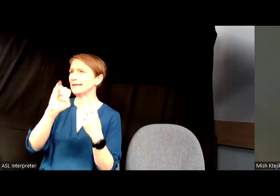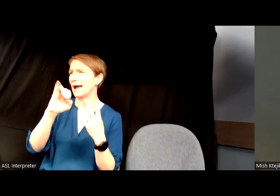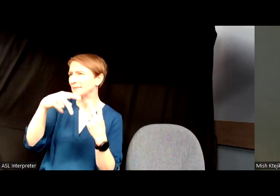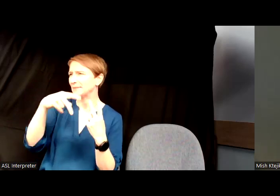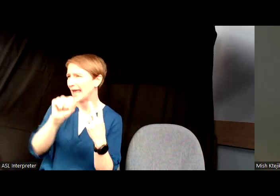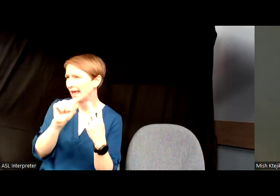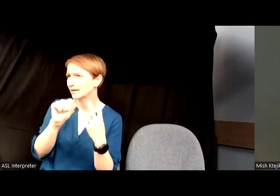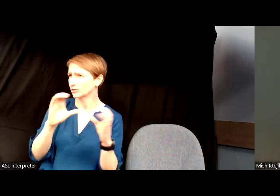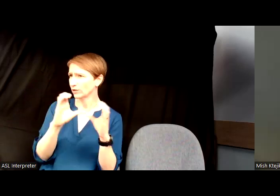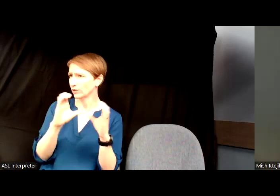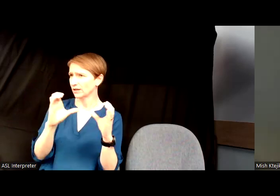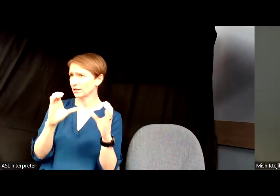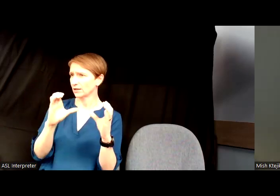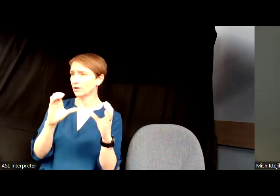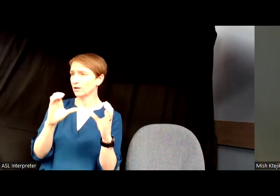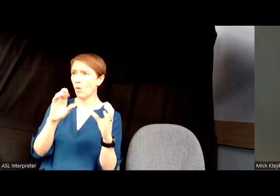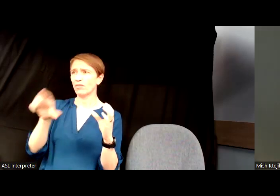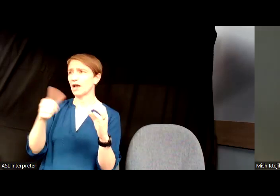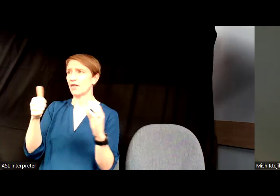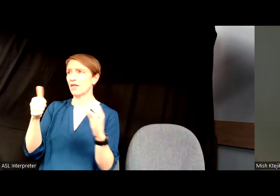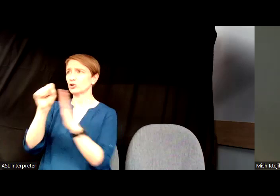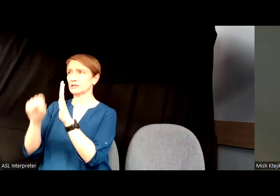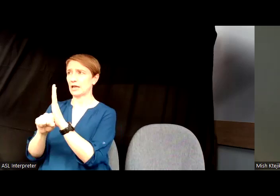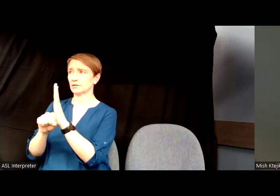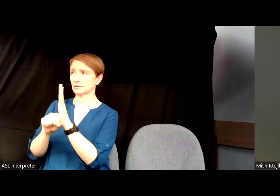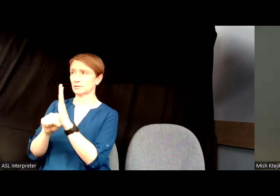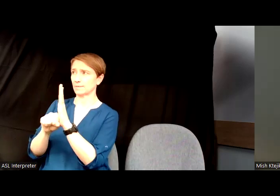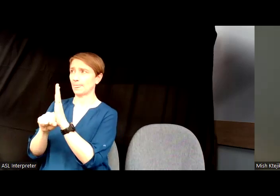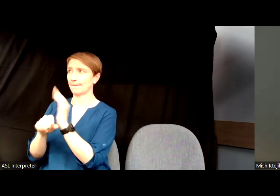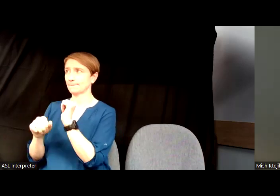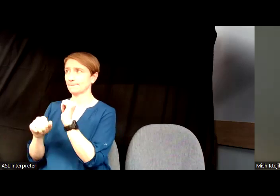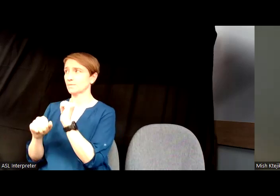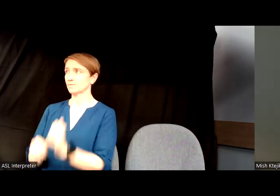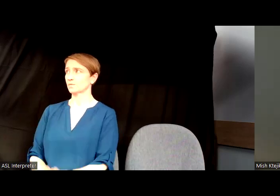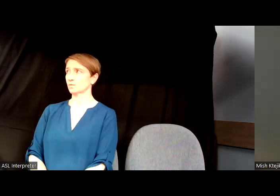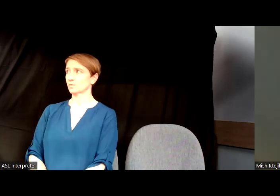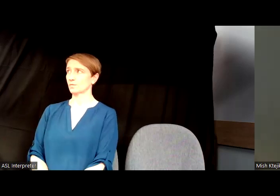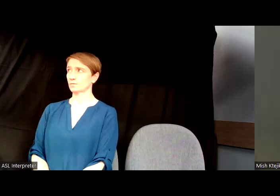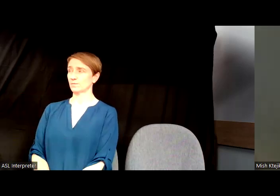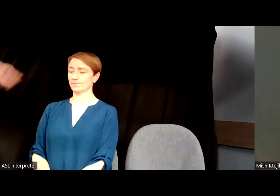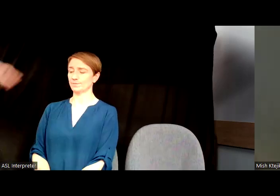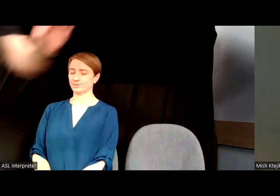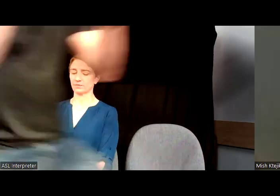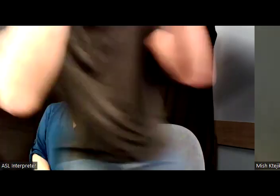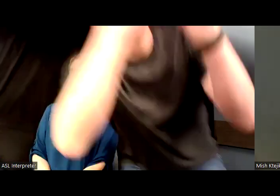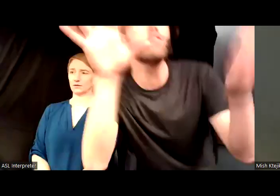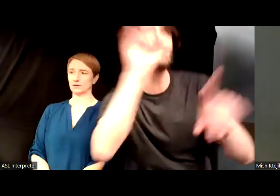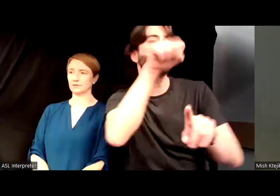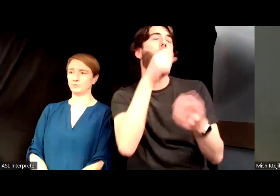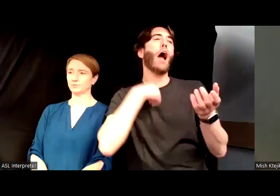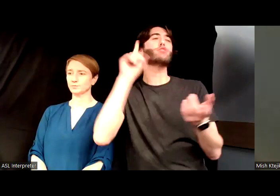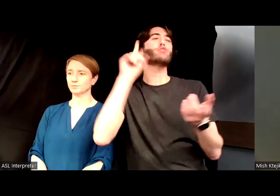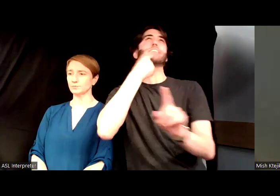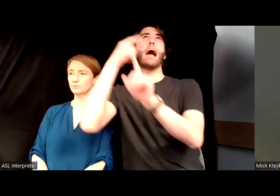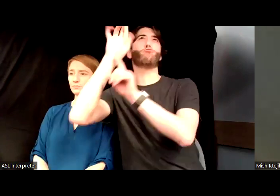EIPA. Or the other state doesn't Jack, this is what I require the RID. Yes, I